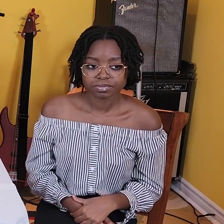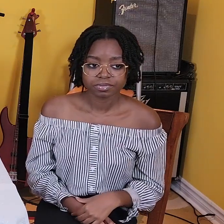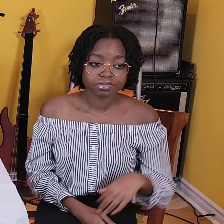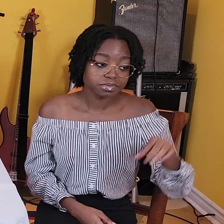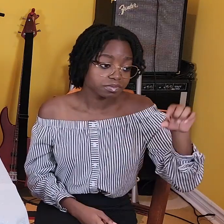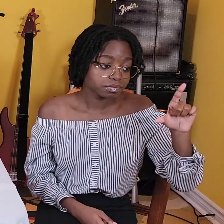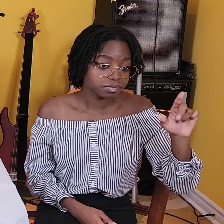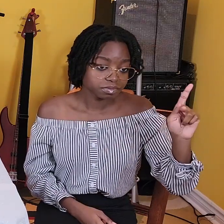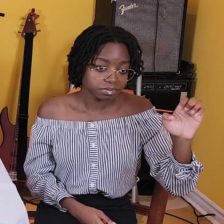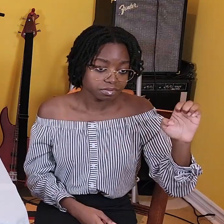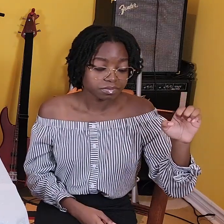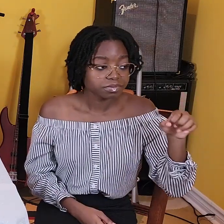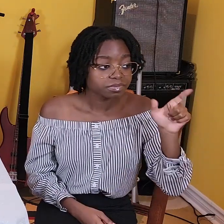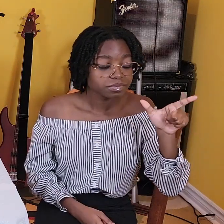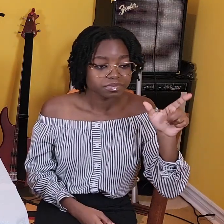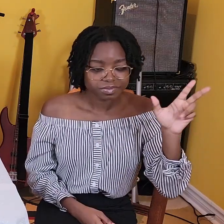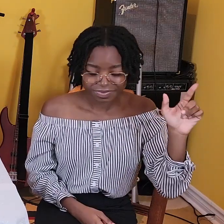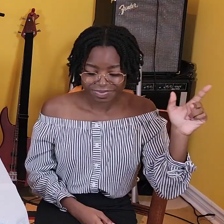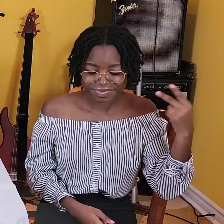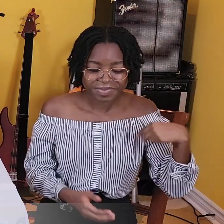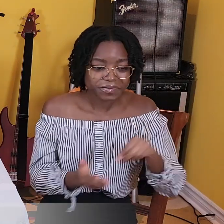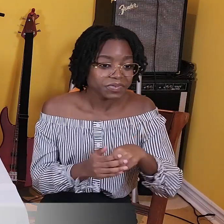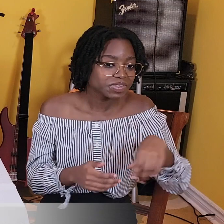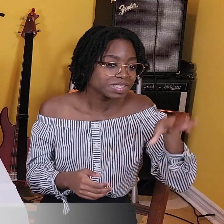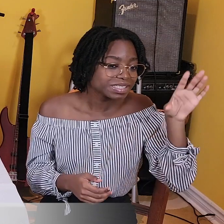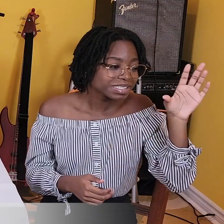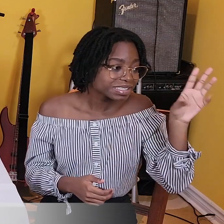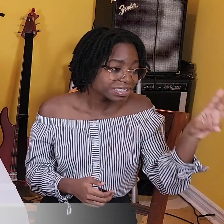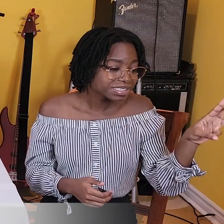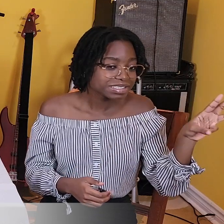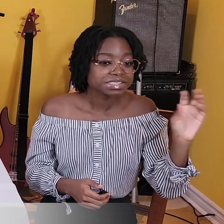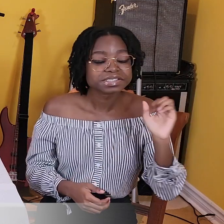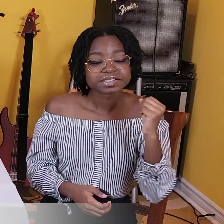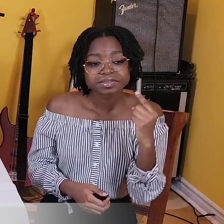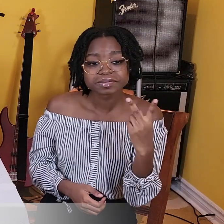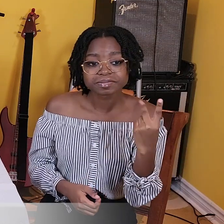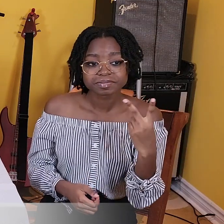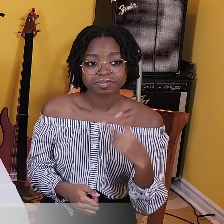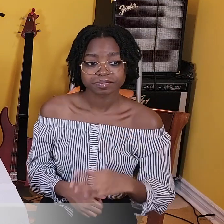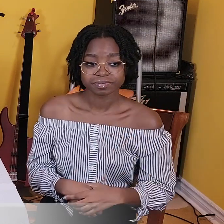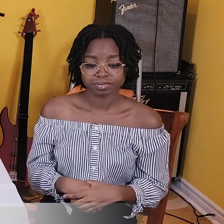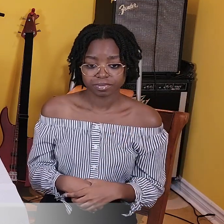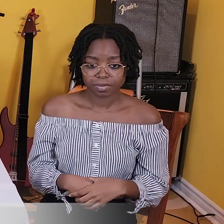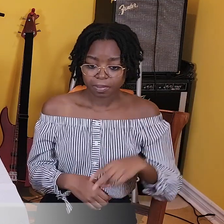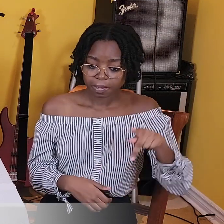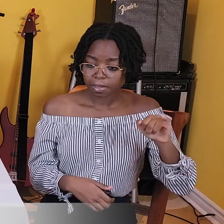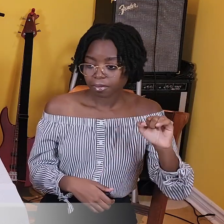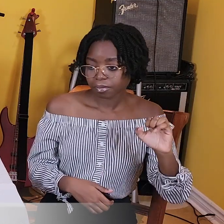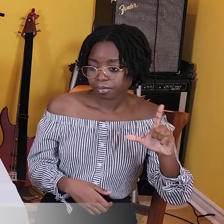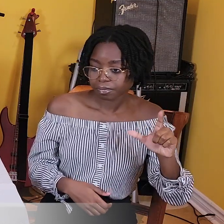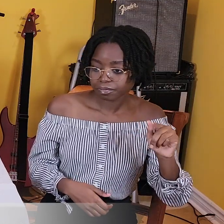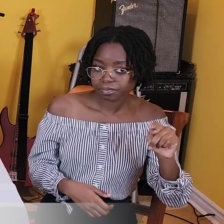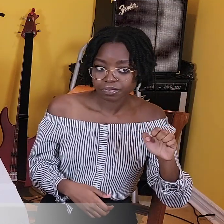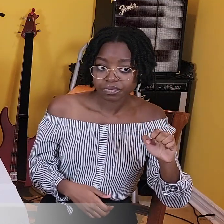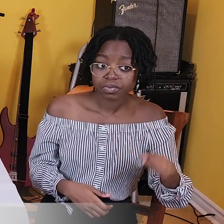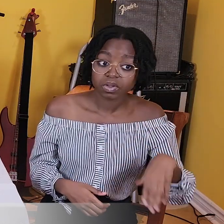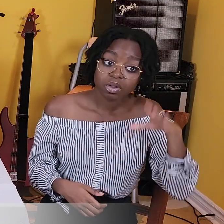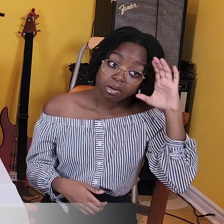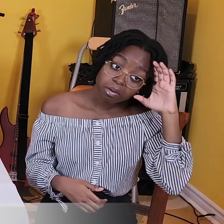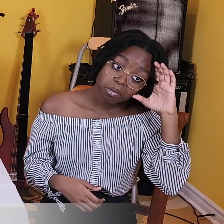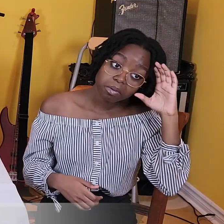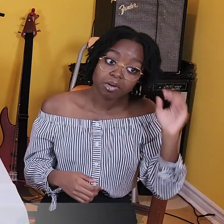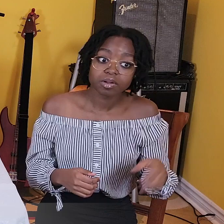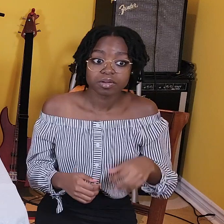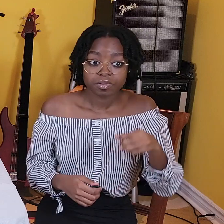12. Luke chapter 23, verse 6 to 12. When Pilate heard of Galilee, he asked if the